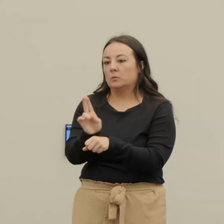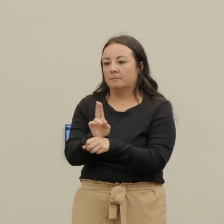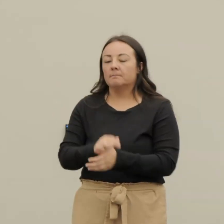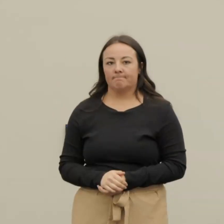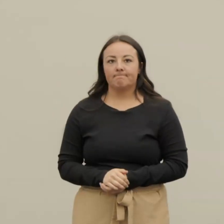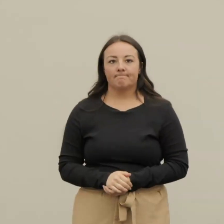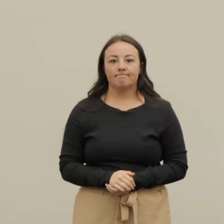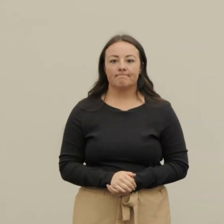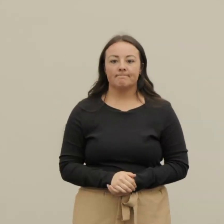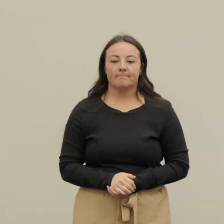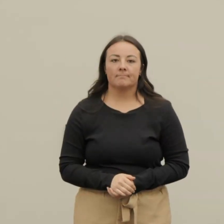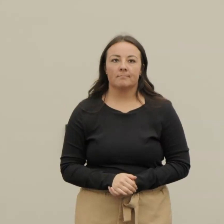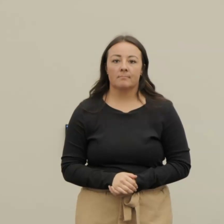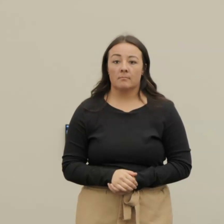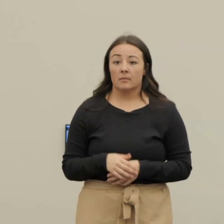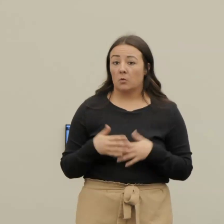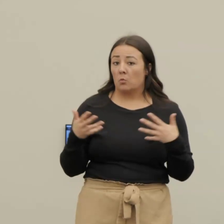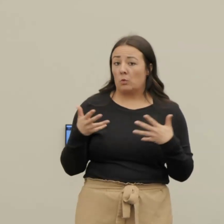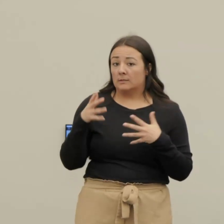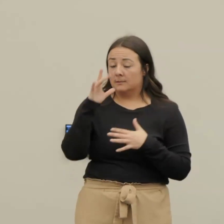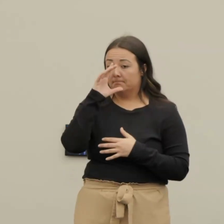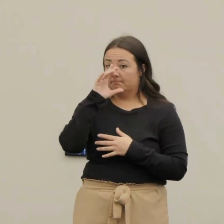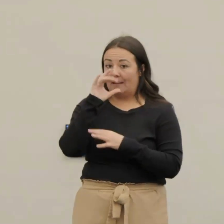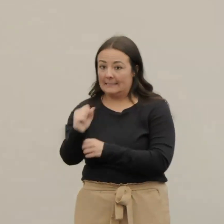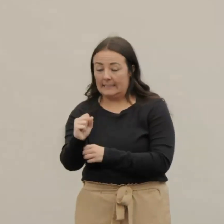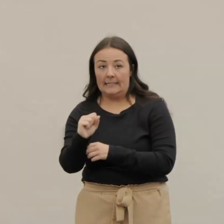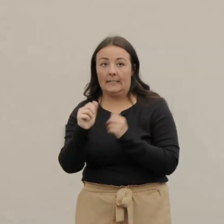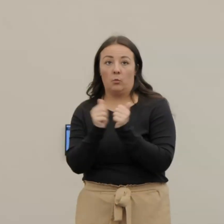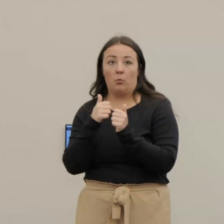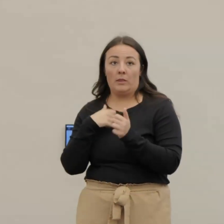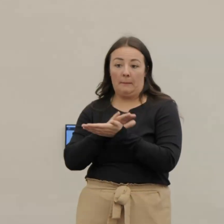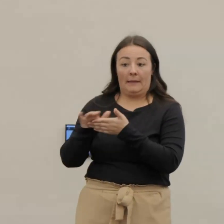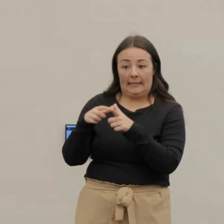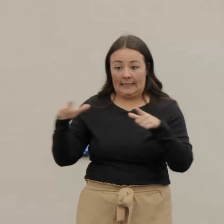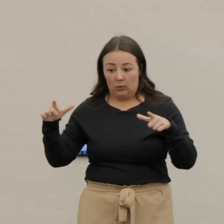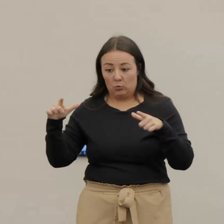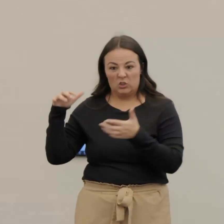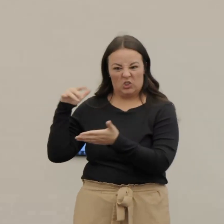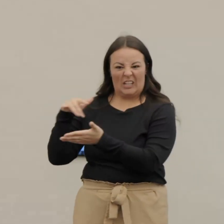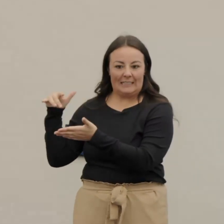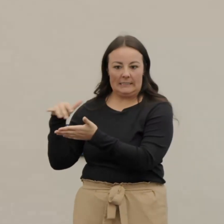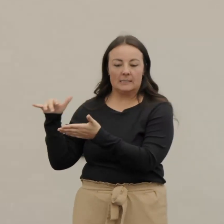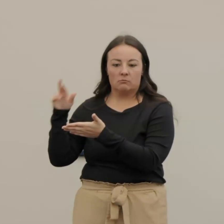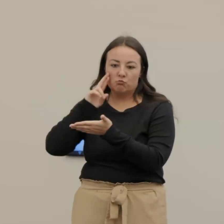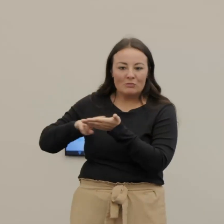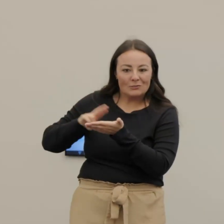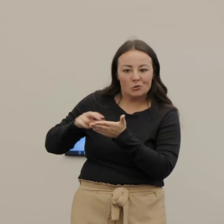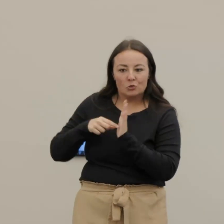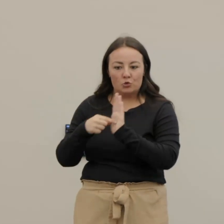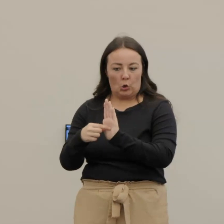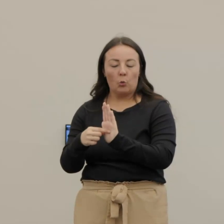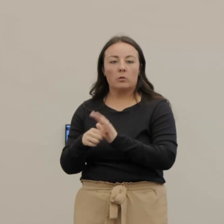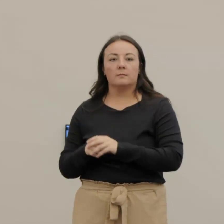What's really fascinating on the research that's been done on plain language is the